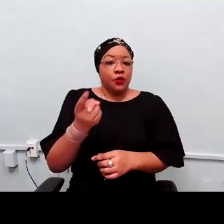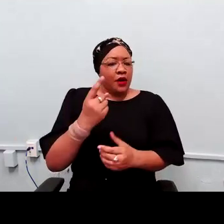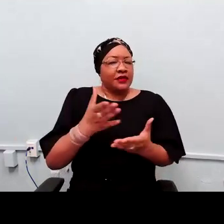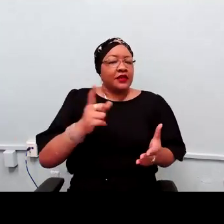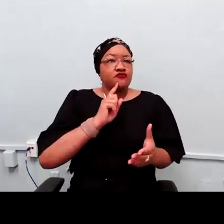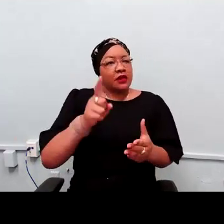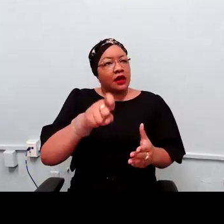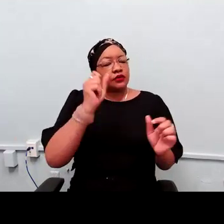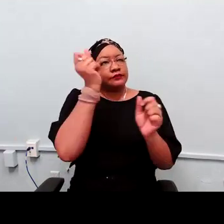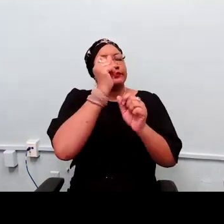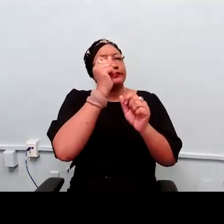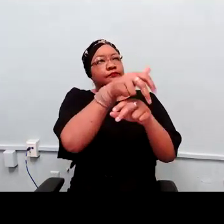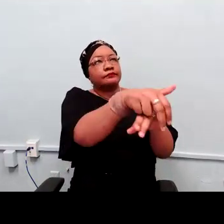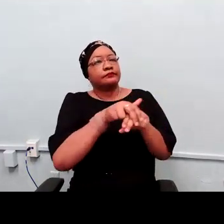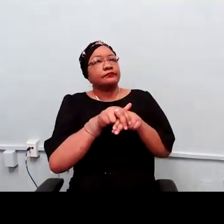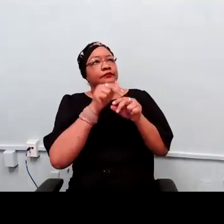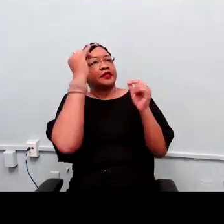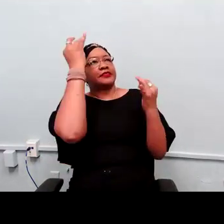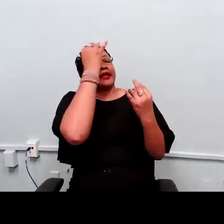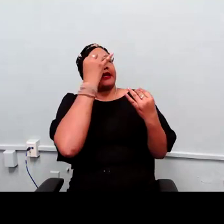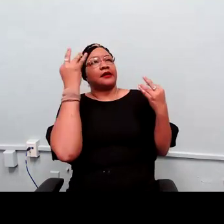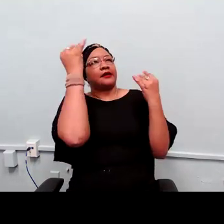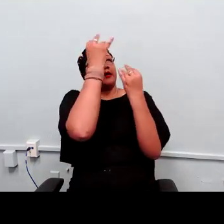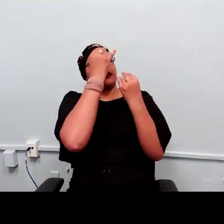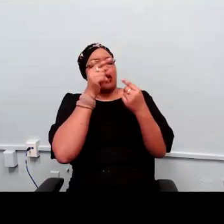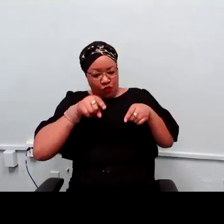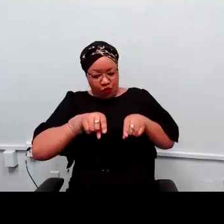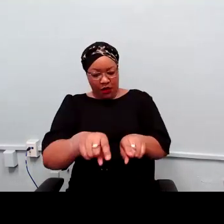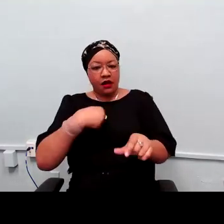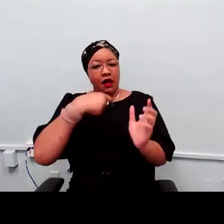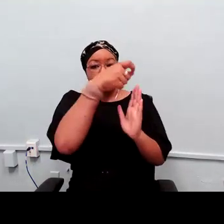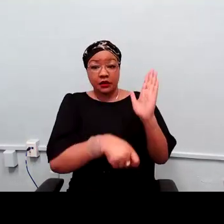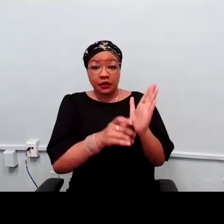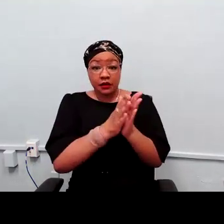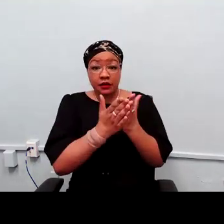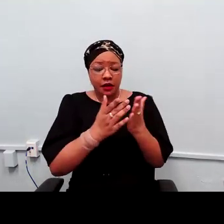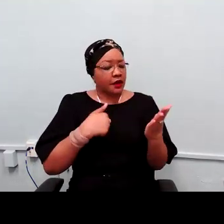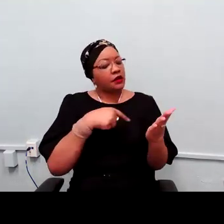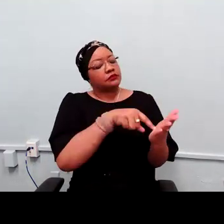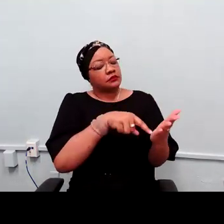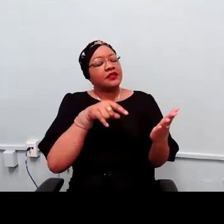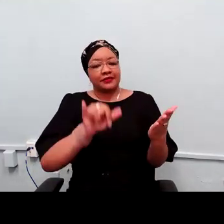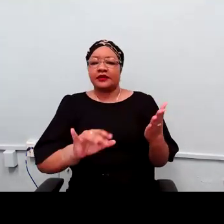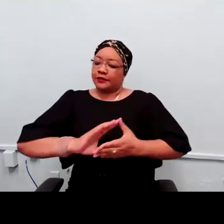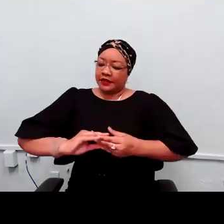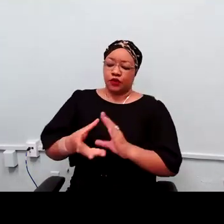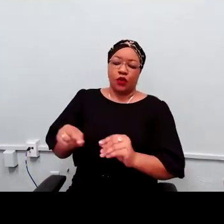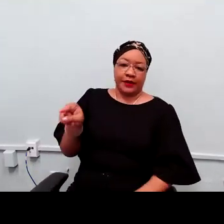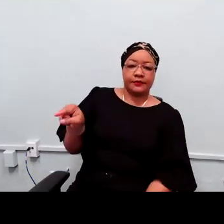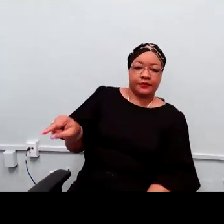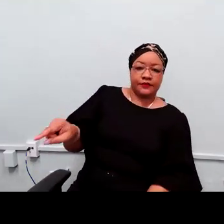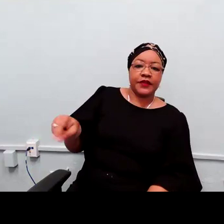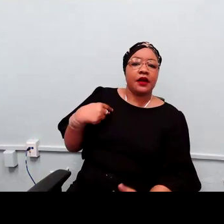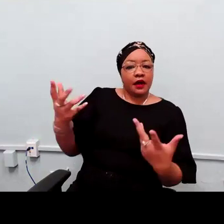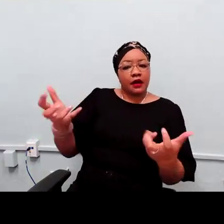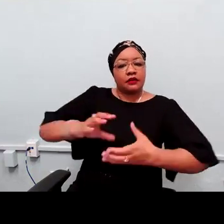think about as I was putting this book together was, okay, that's the story I want to tell, right? I want to talk